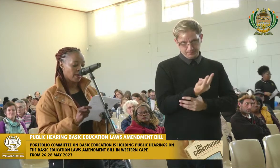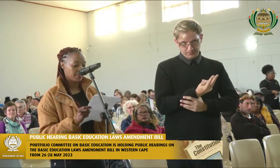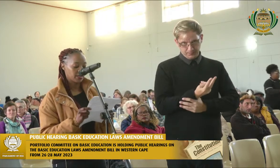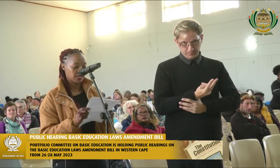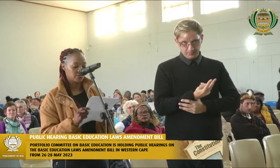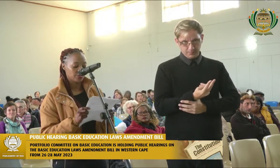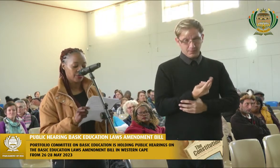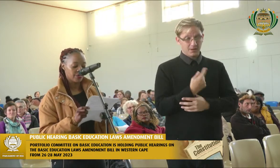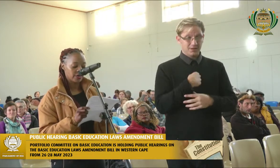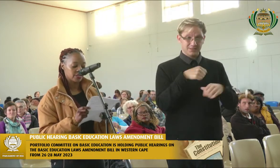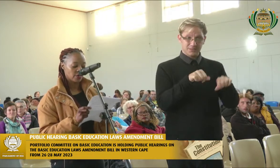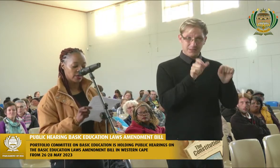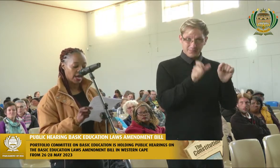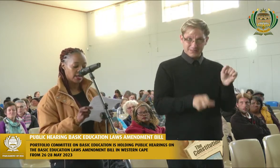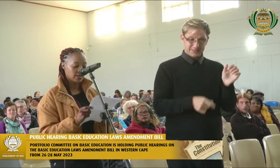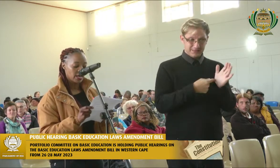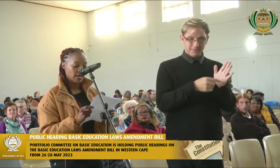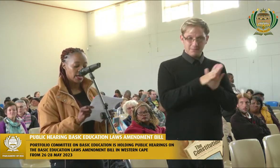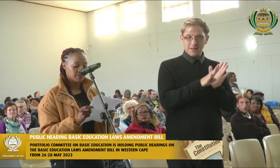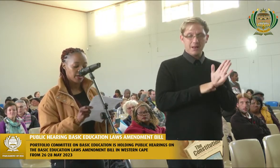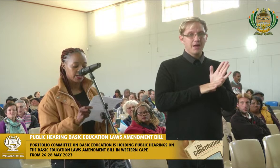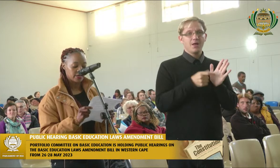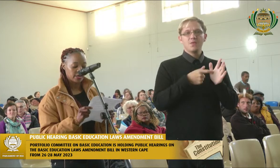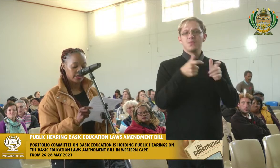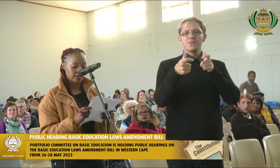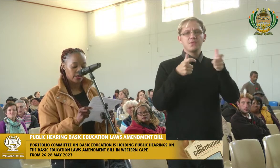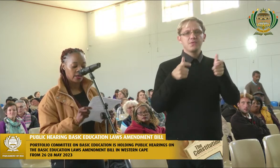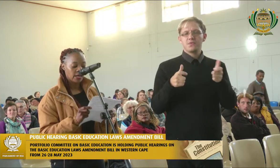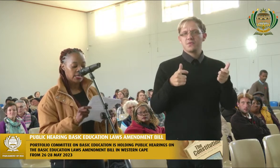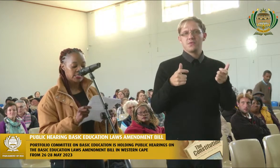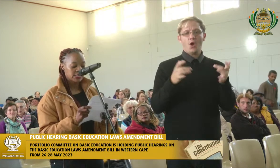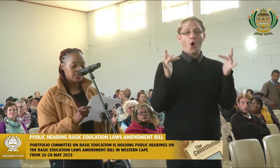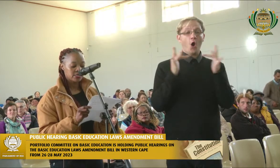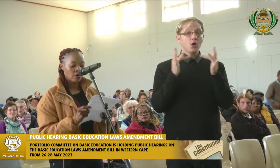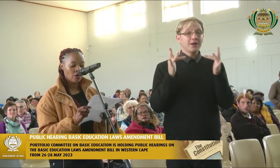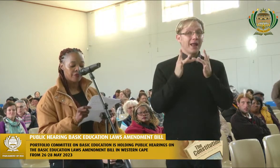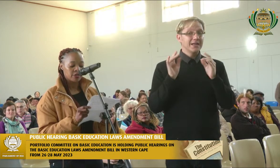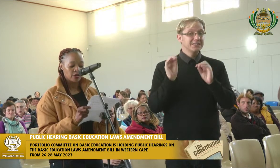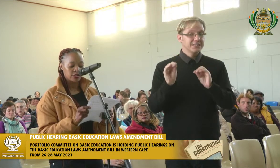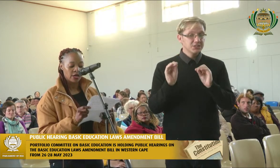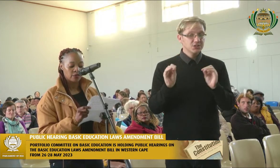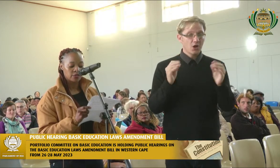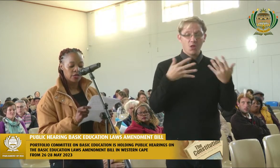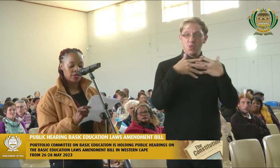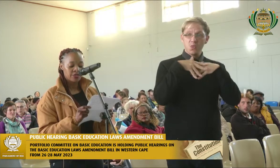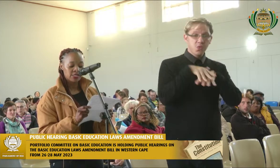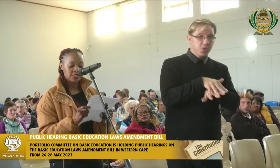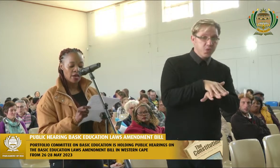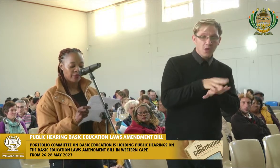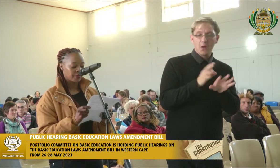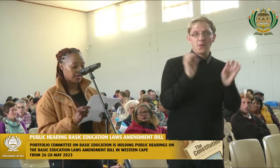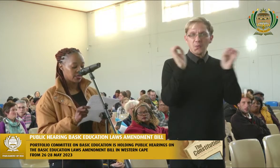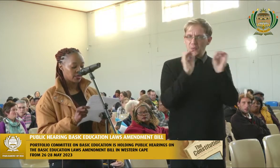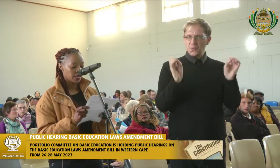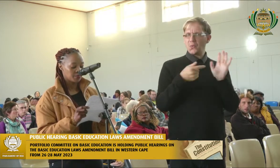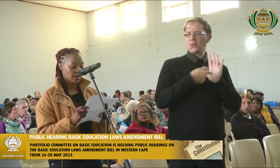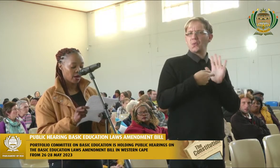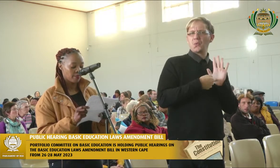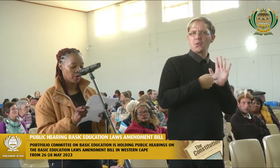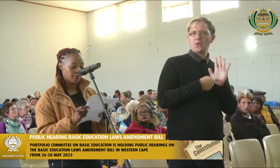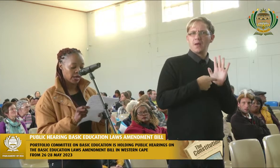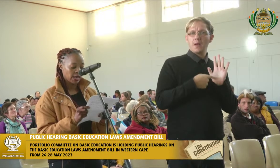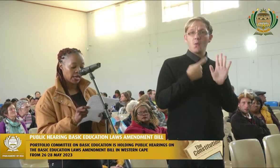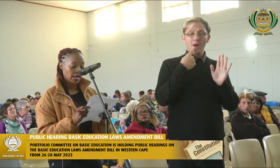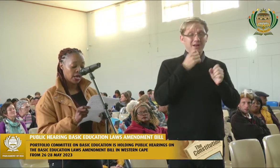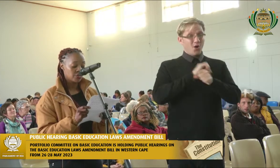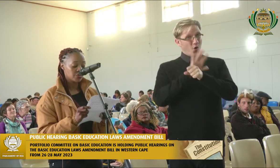Chairperson, the Bella Bill does not regulate online and blended learning. Since the COVID lockdown, this type of learning has